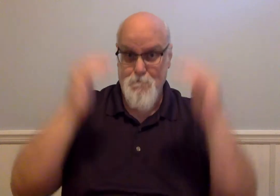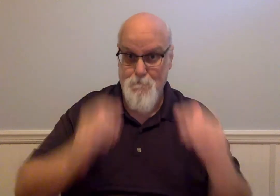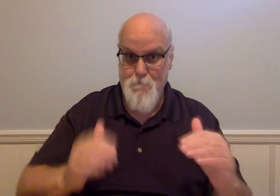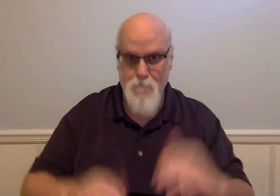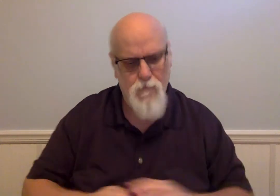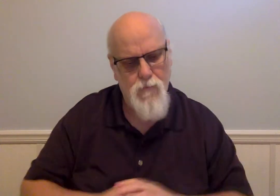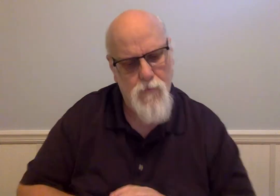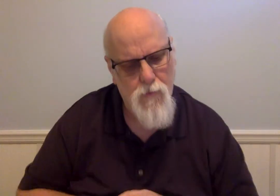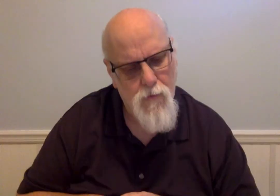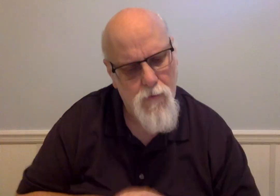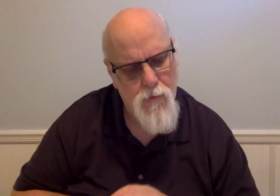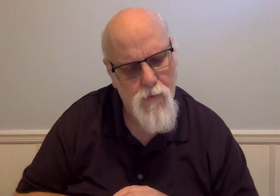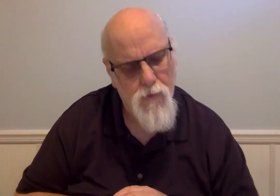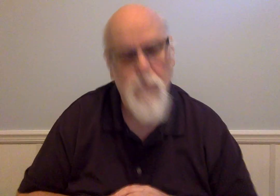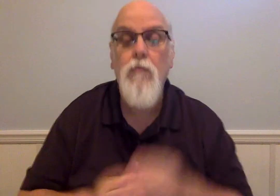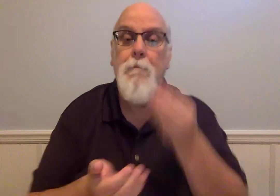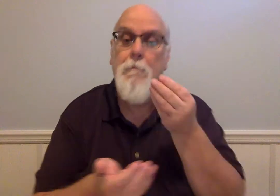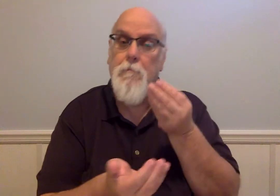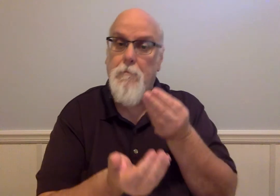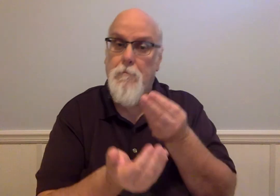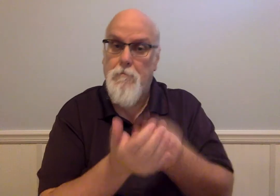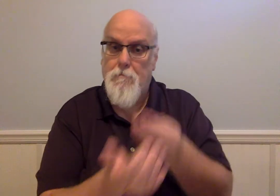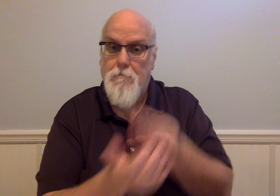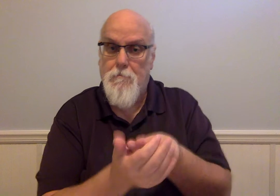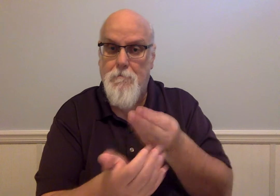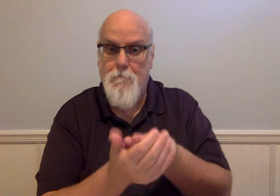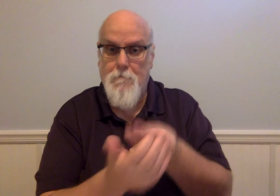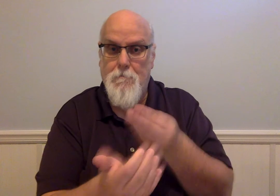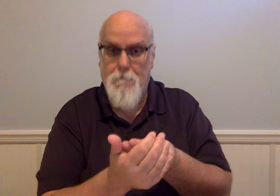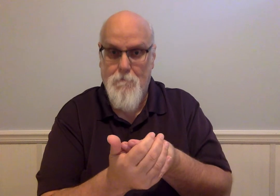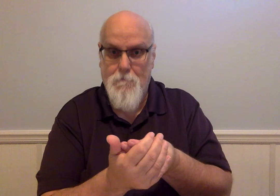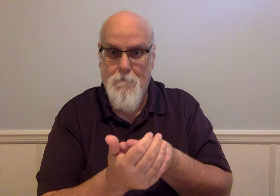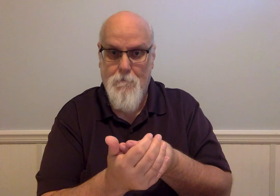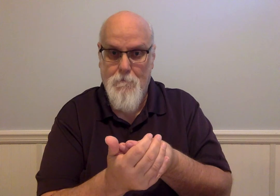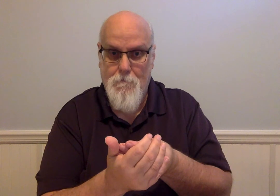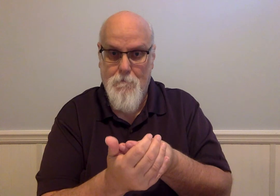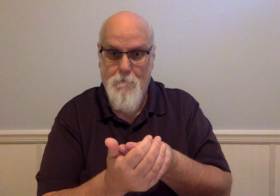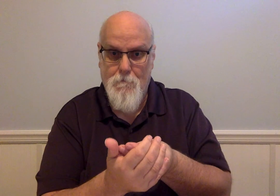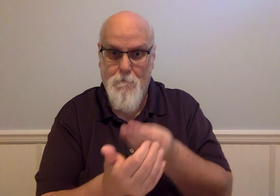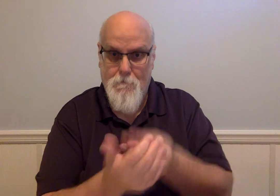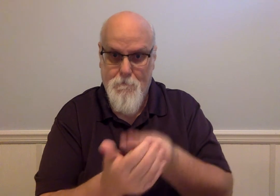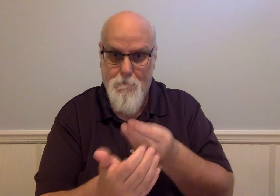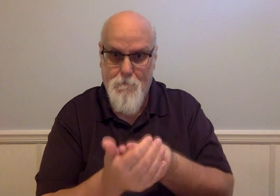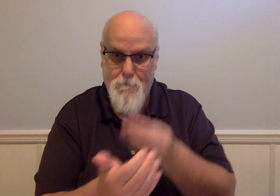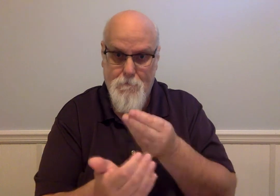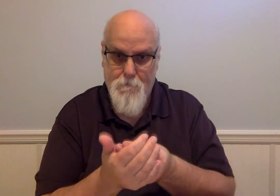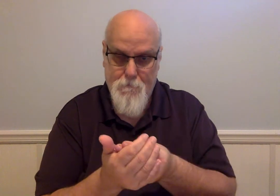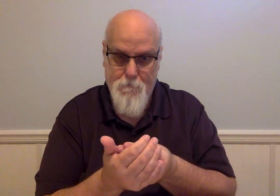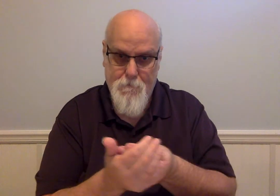So here we go with your list. This is the sign for money. You're holding it, you tap it in your hand,